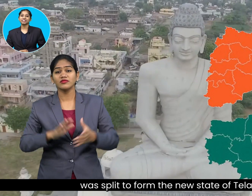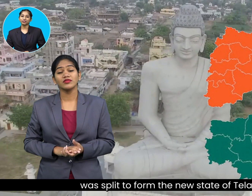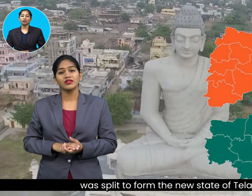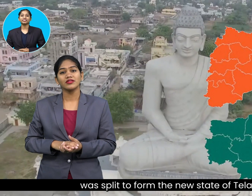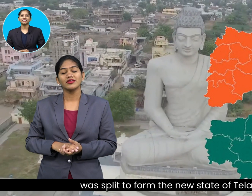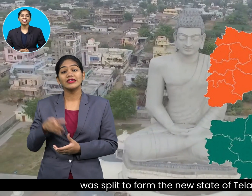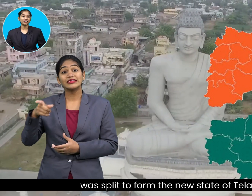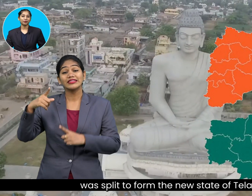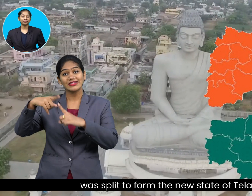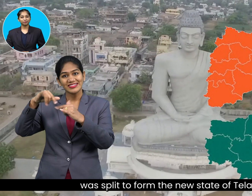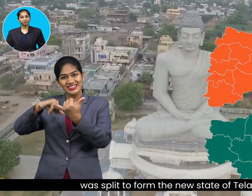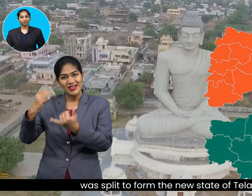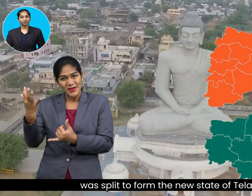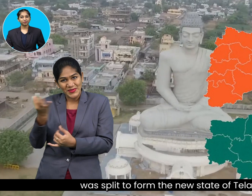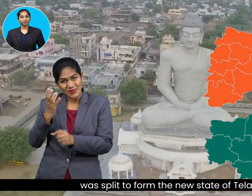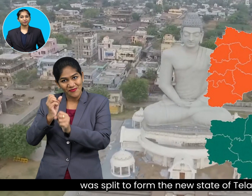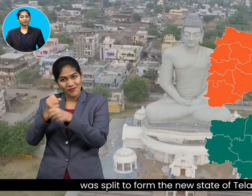new state of Telangana.